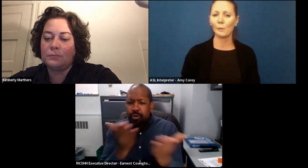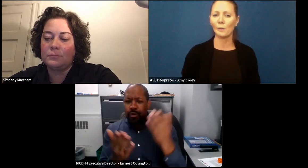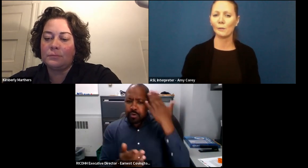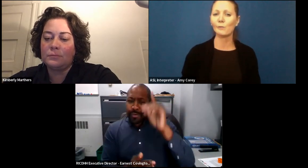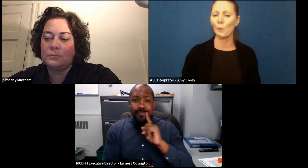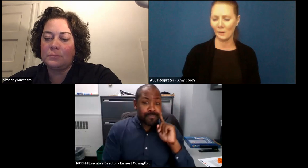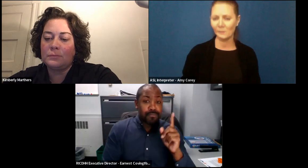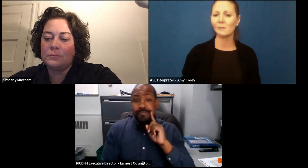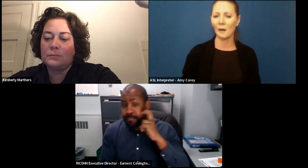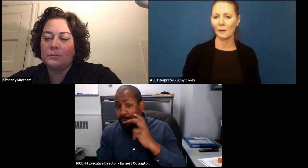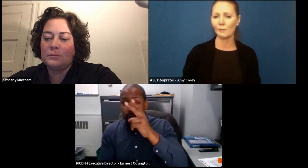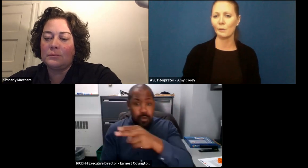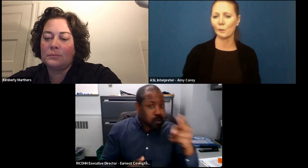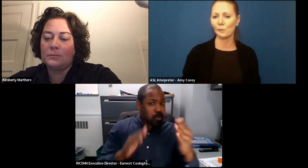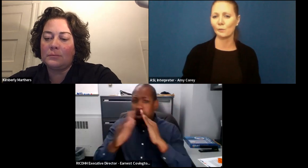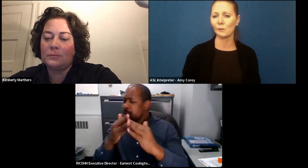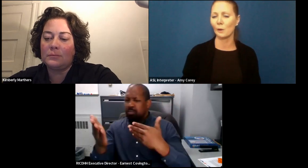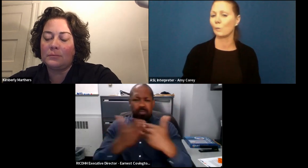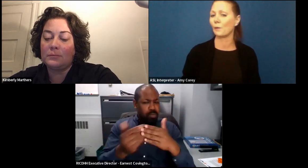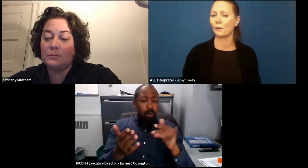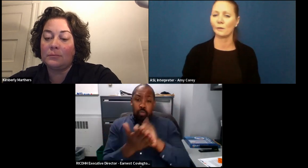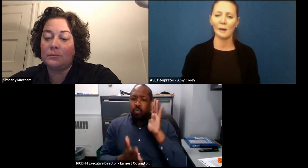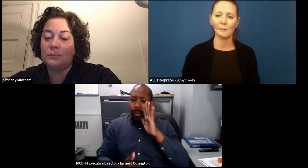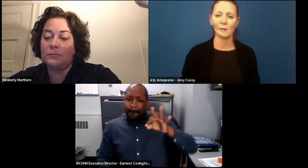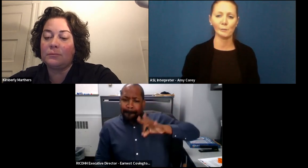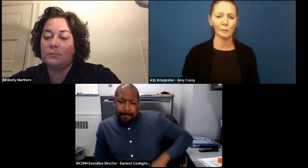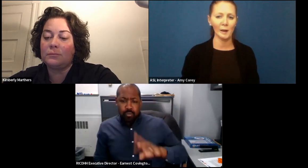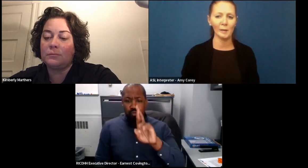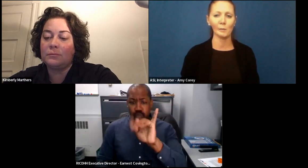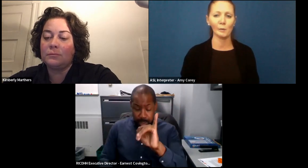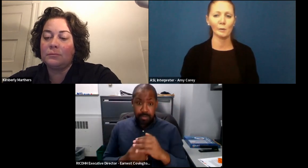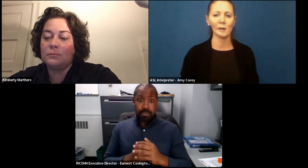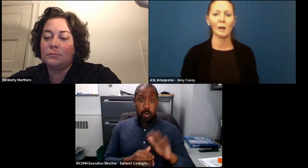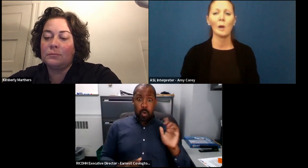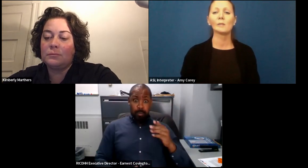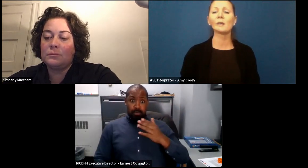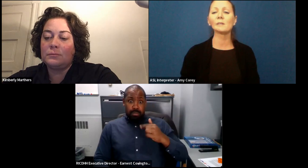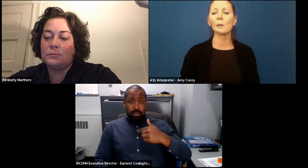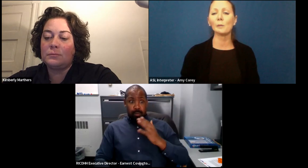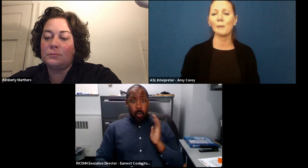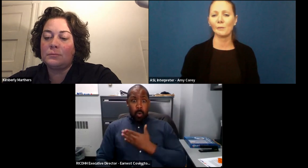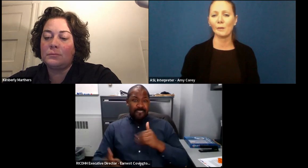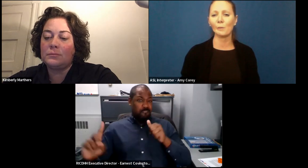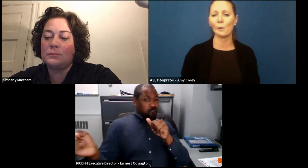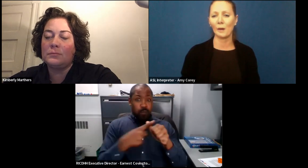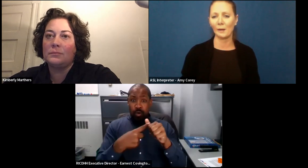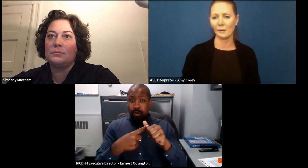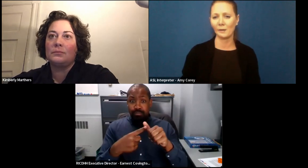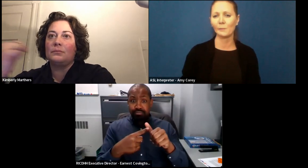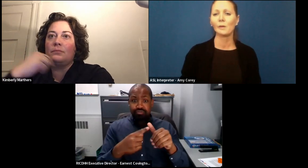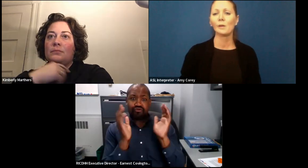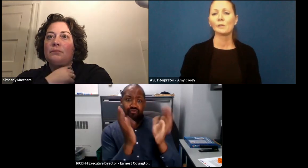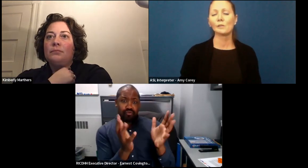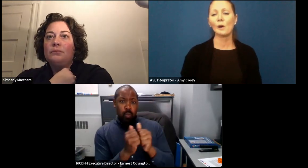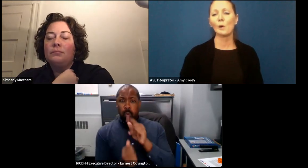that will be the focus of those, whether they're deaf, blind, the community, things that would benefit Rhode